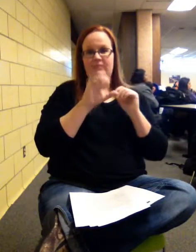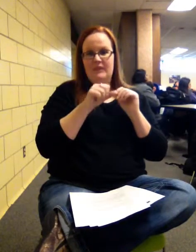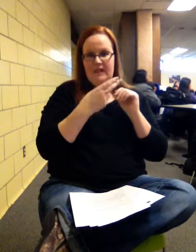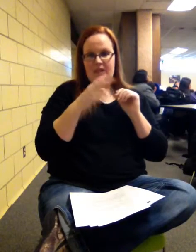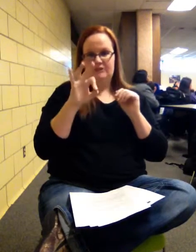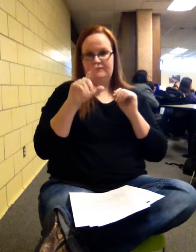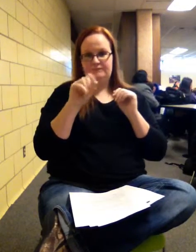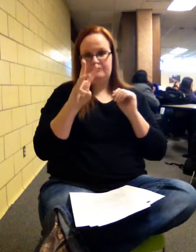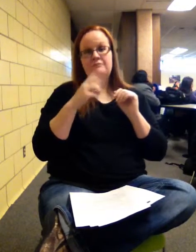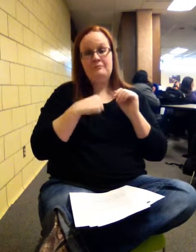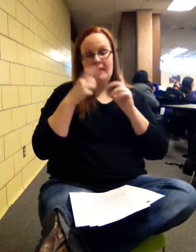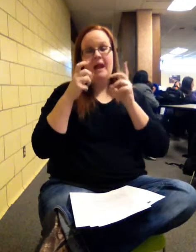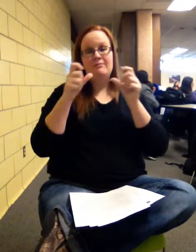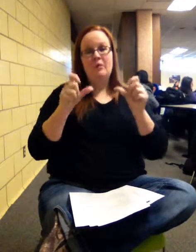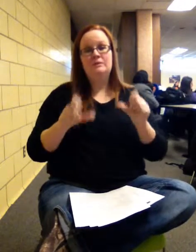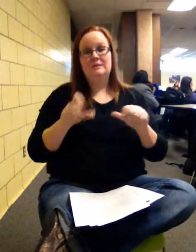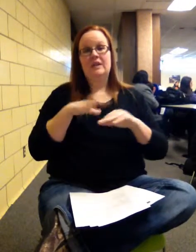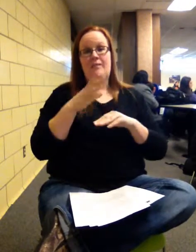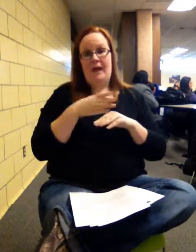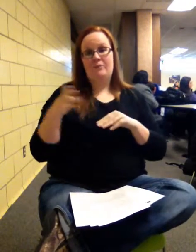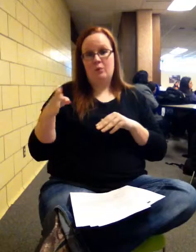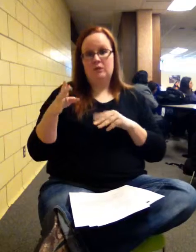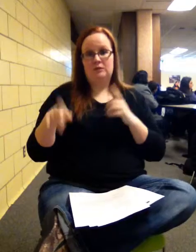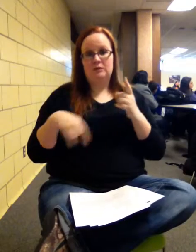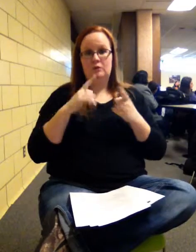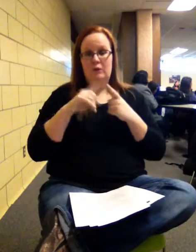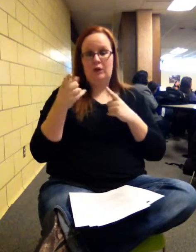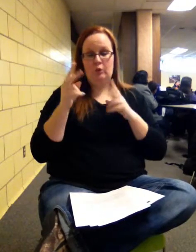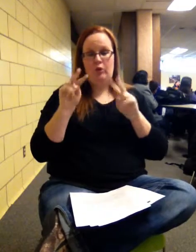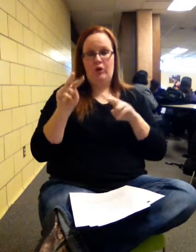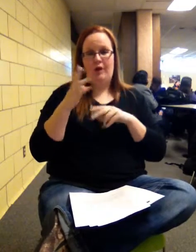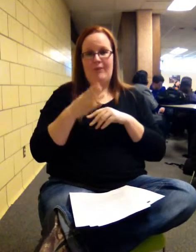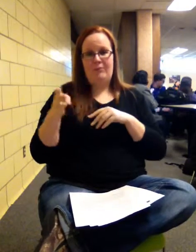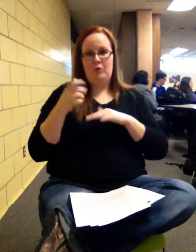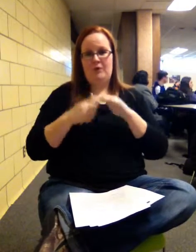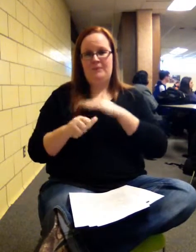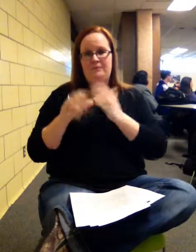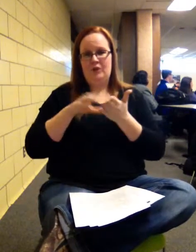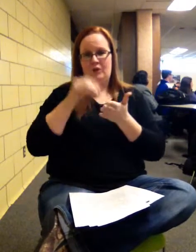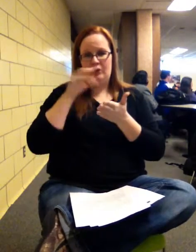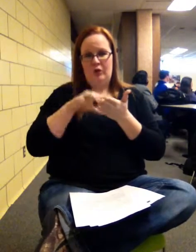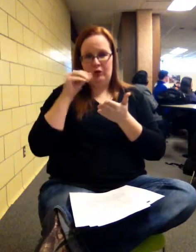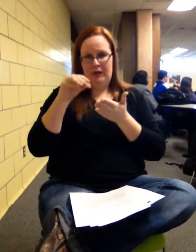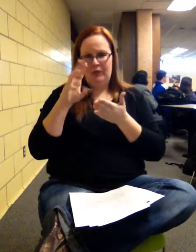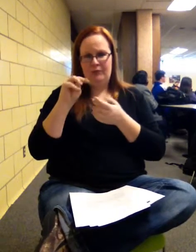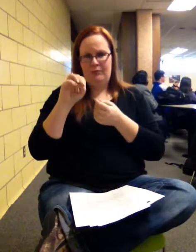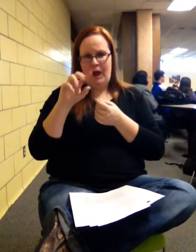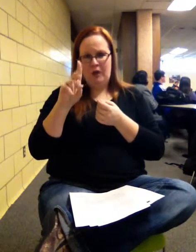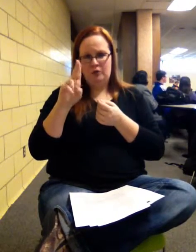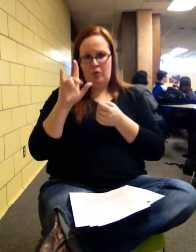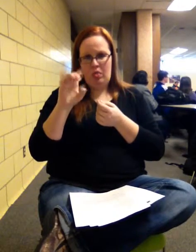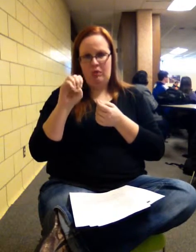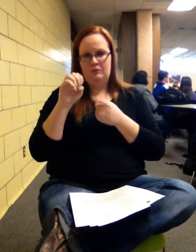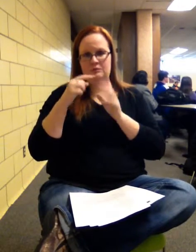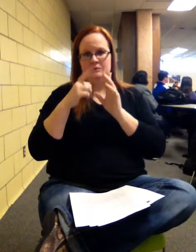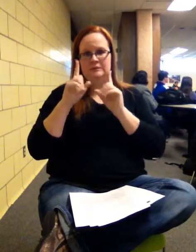posted this on Blackboard. So when you go on Blackboard under the learning module for exam number 1, where I posted the breakdown